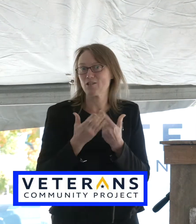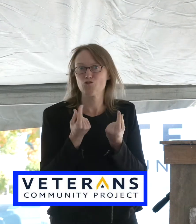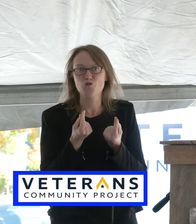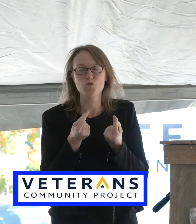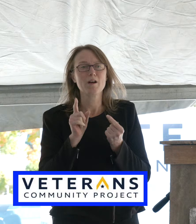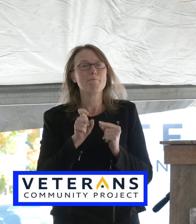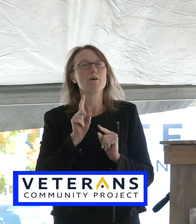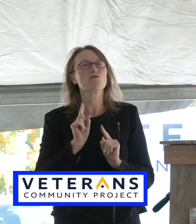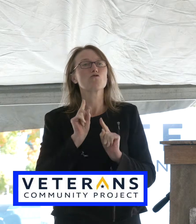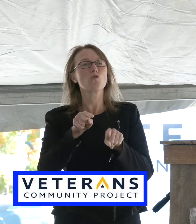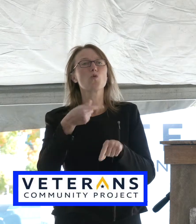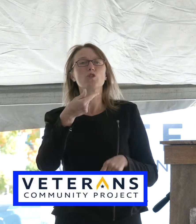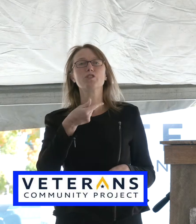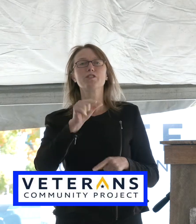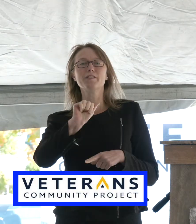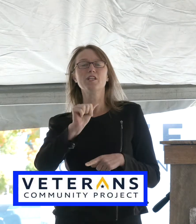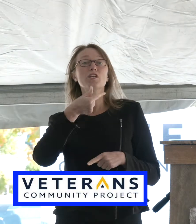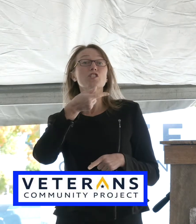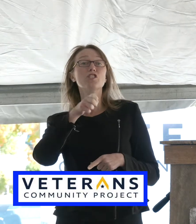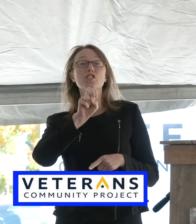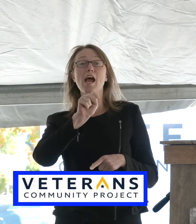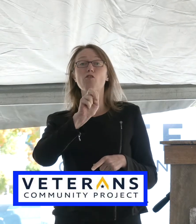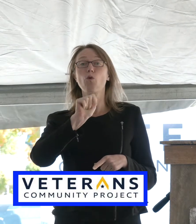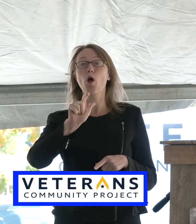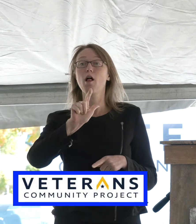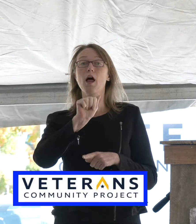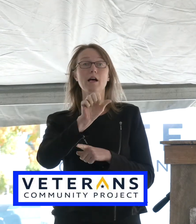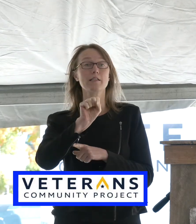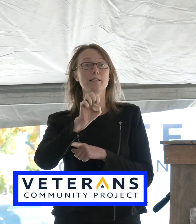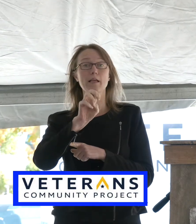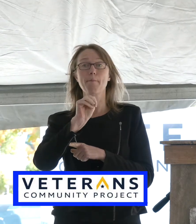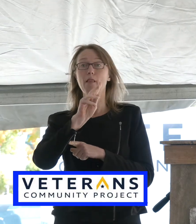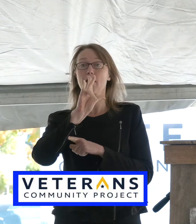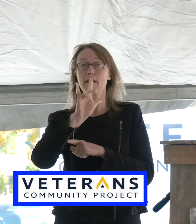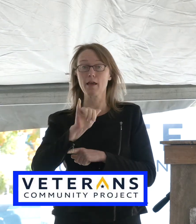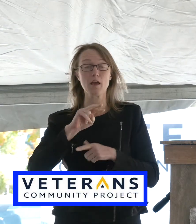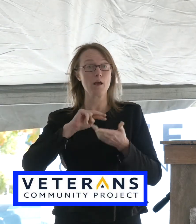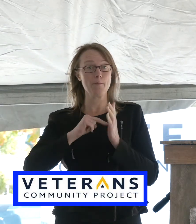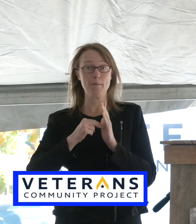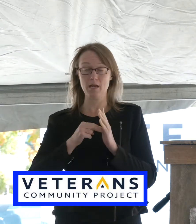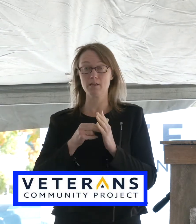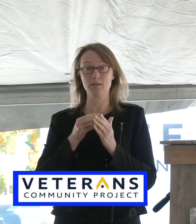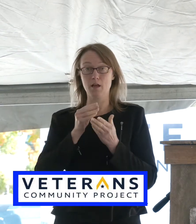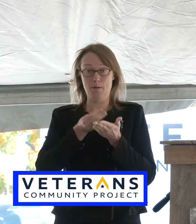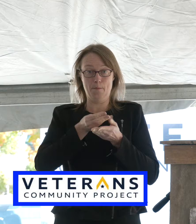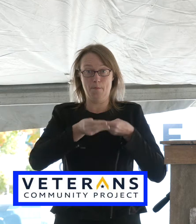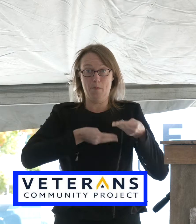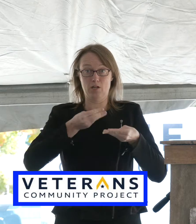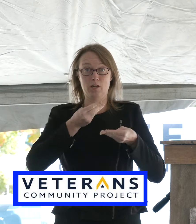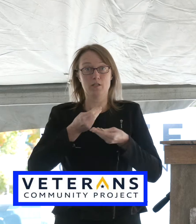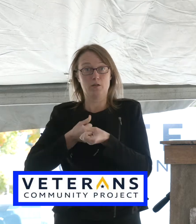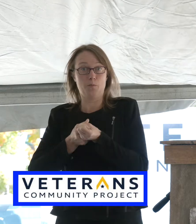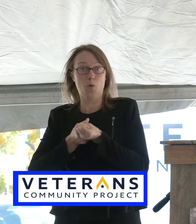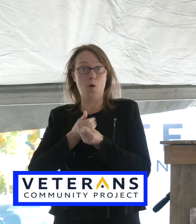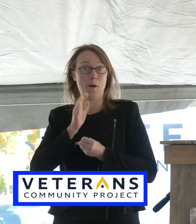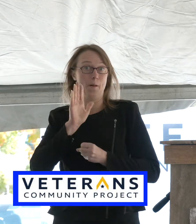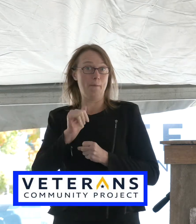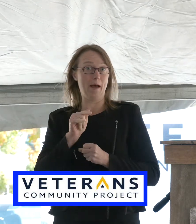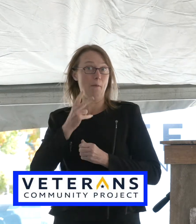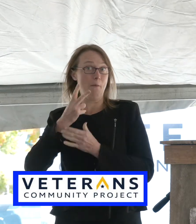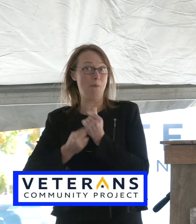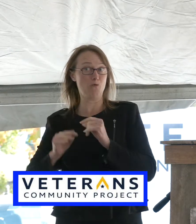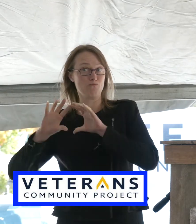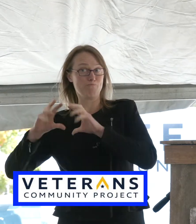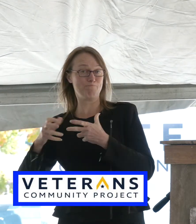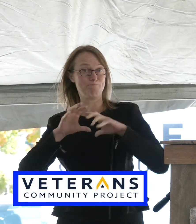General Assembly, we're going to need support from both sides. We're going to need it to be in both the House and the Senate, in their budget. We're going to need somebody who doesn't take any guff. We're going to need